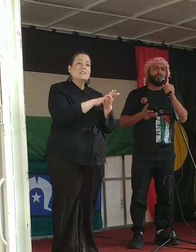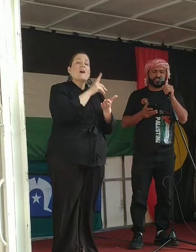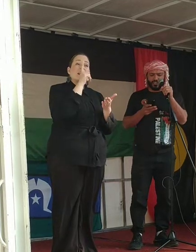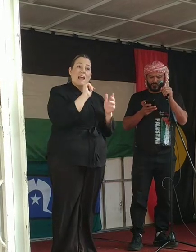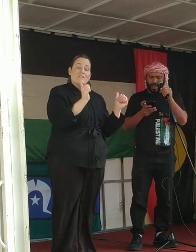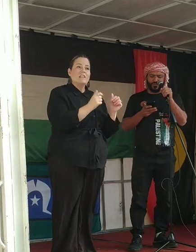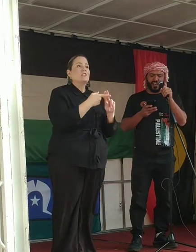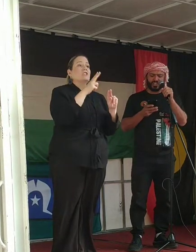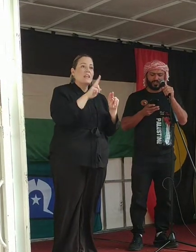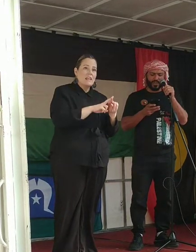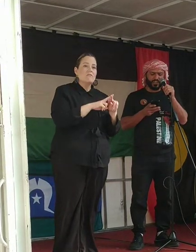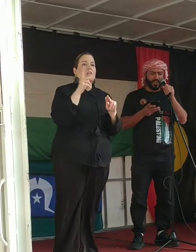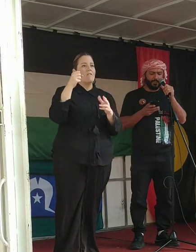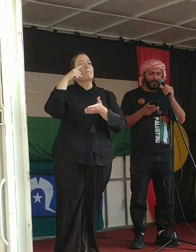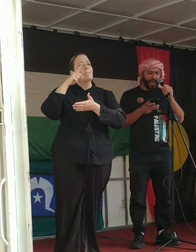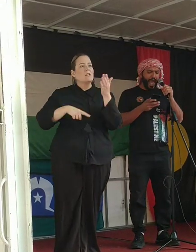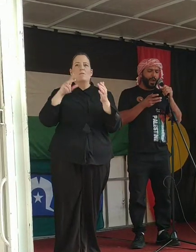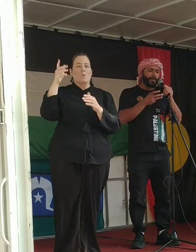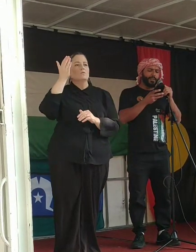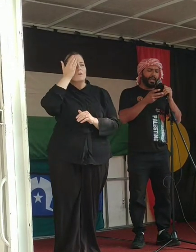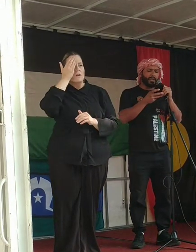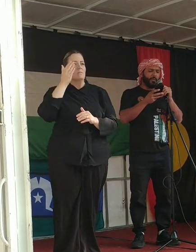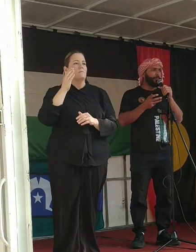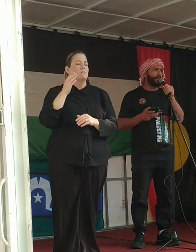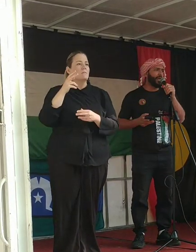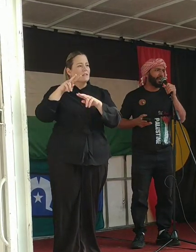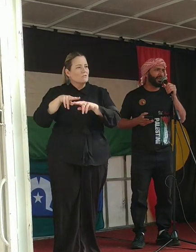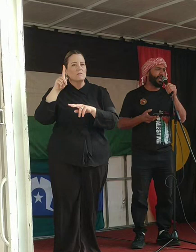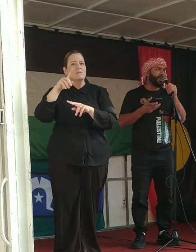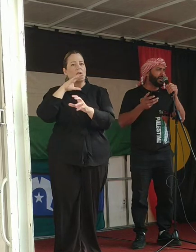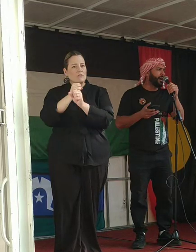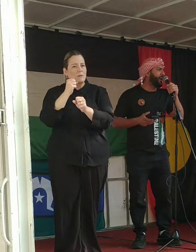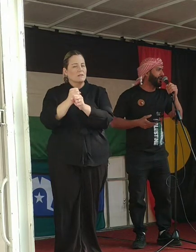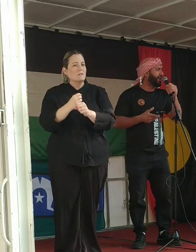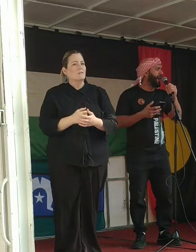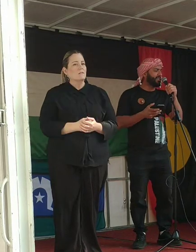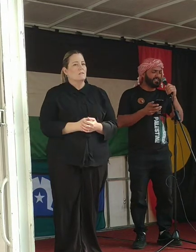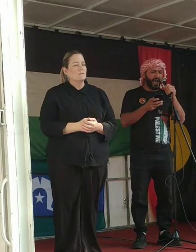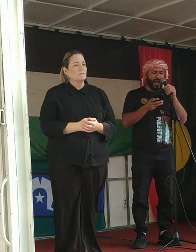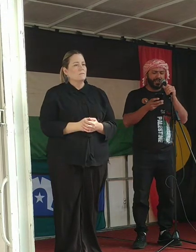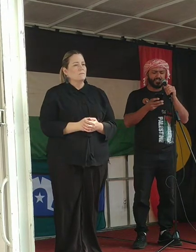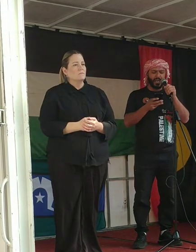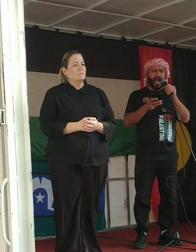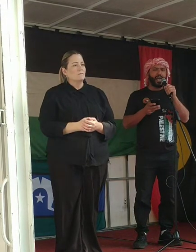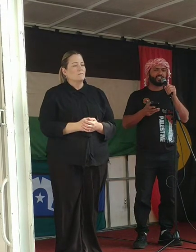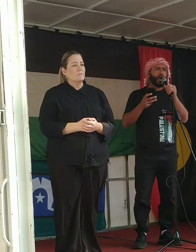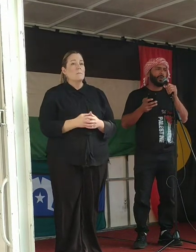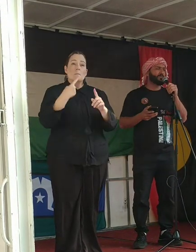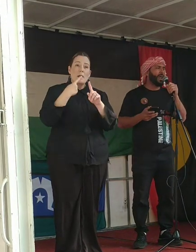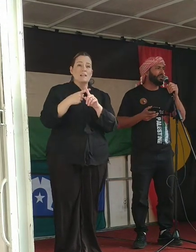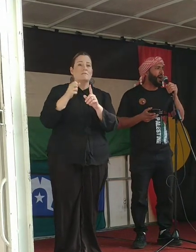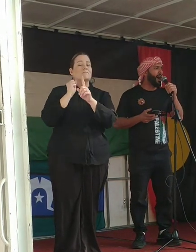Sanction a fascist regime and politically and economically cut its ties and